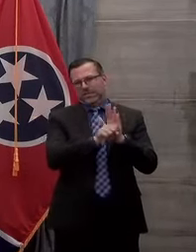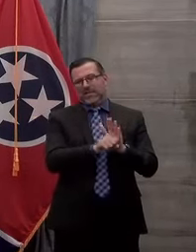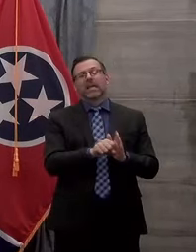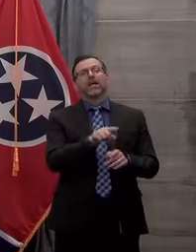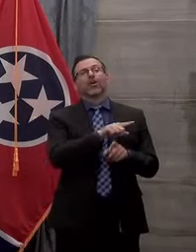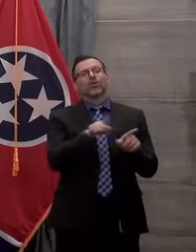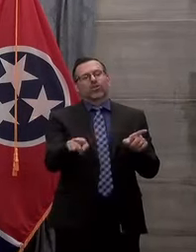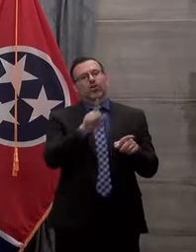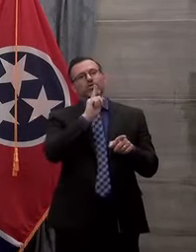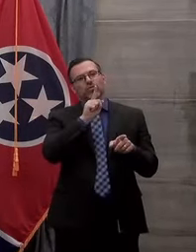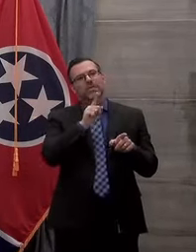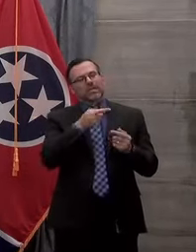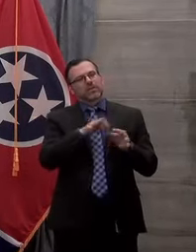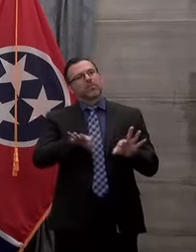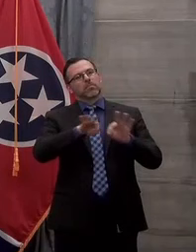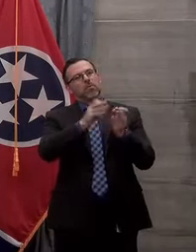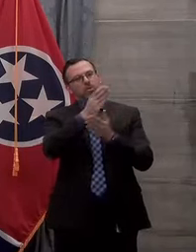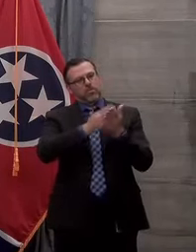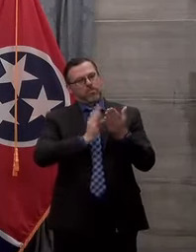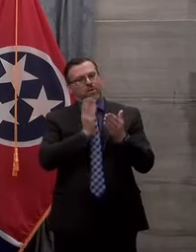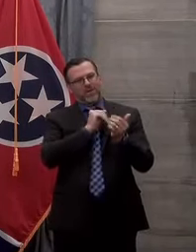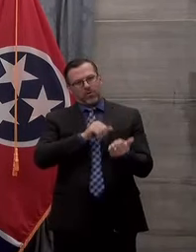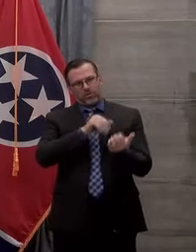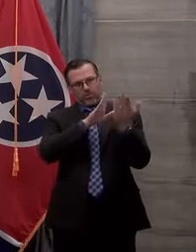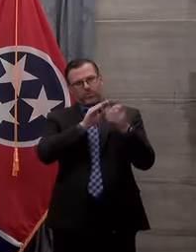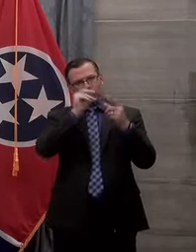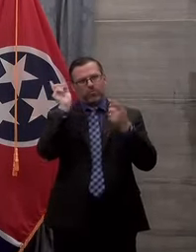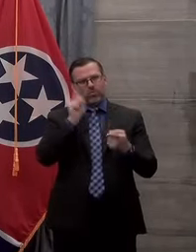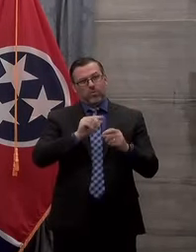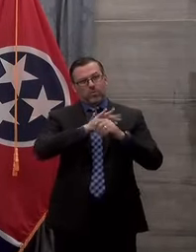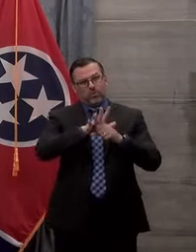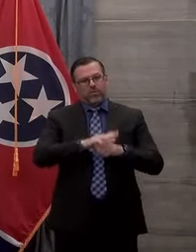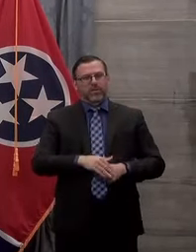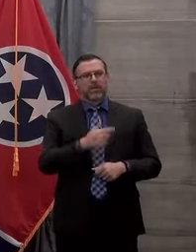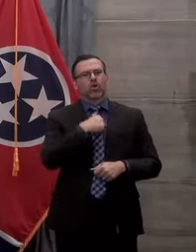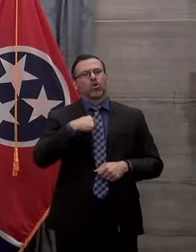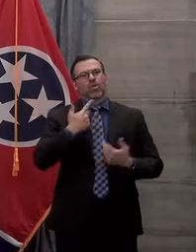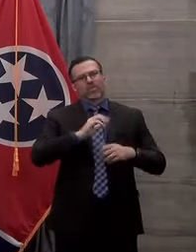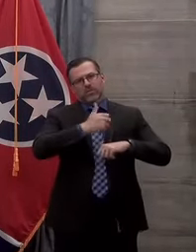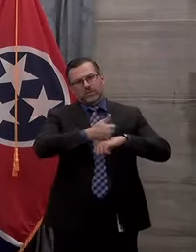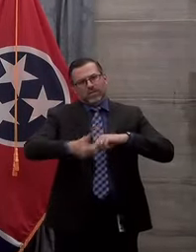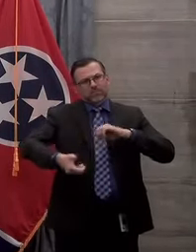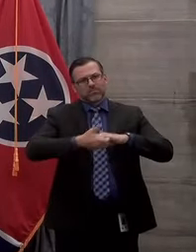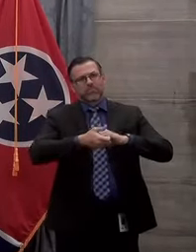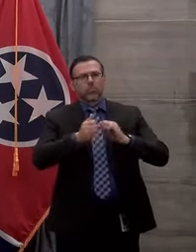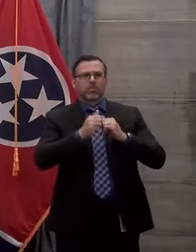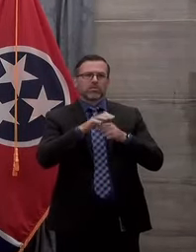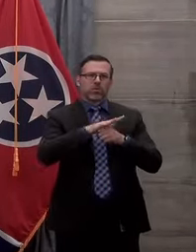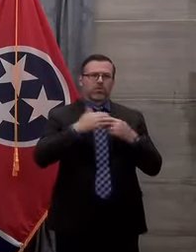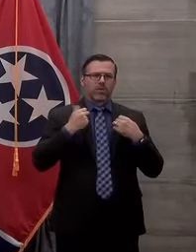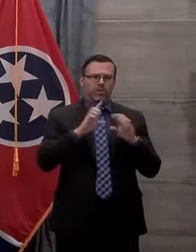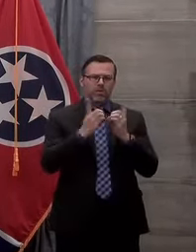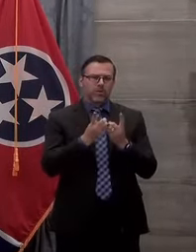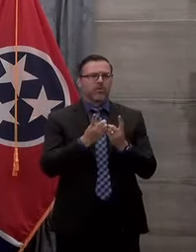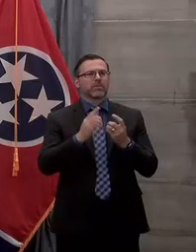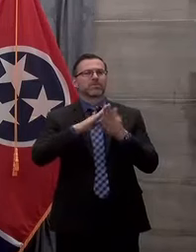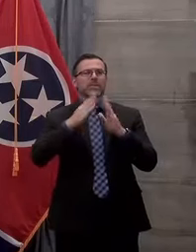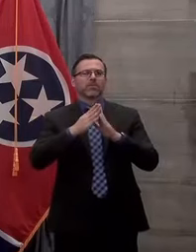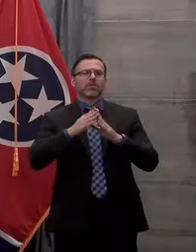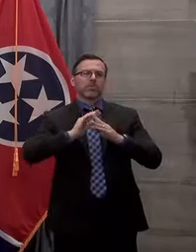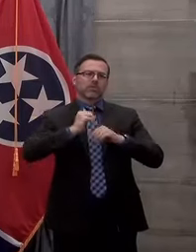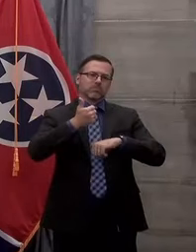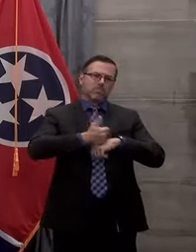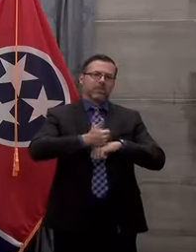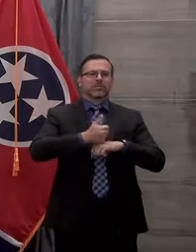critical to COVID response. Our offices have coordinated testing efforts in partnership with local health departments and community-based clinical